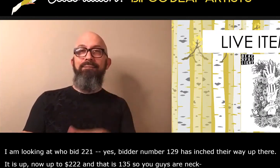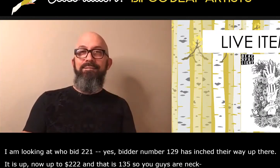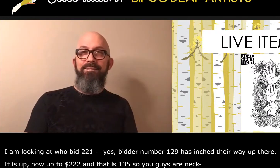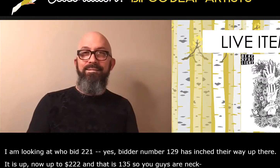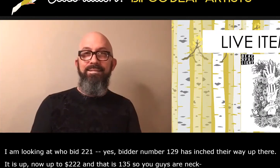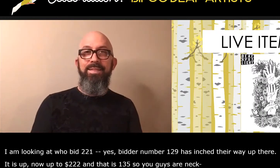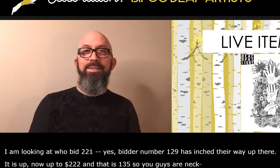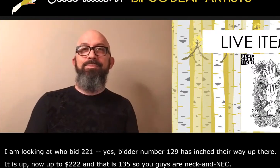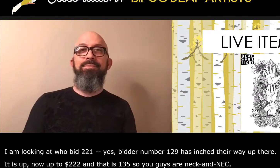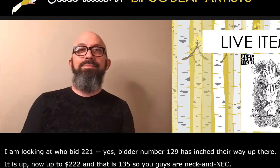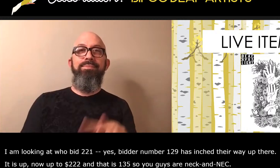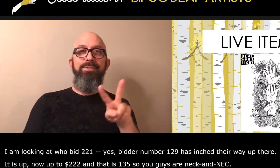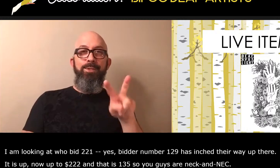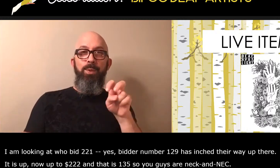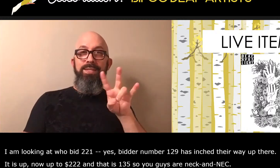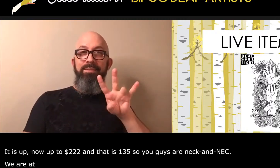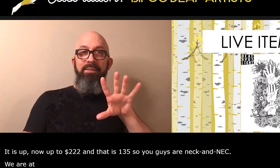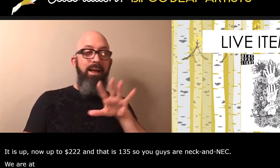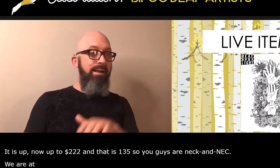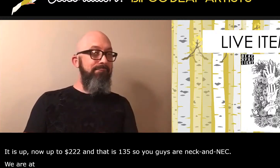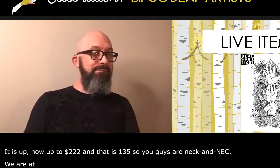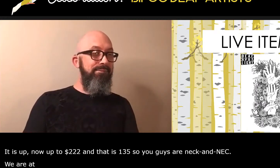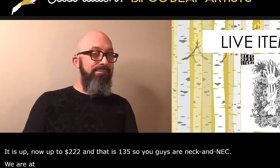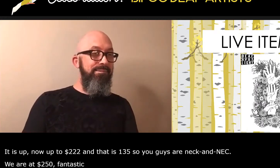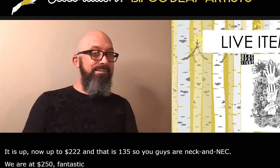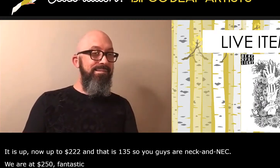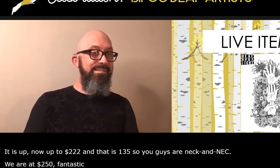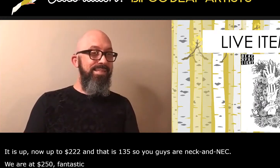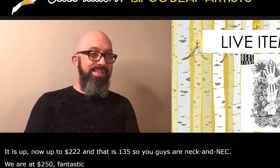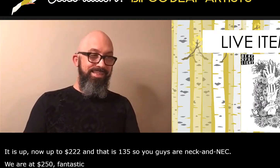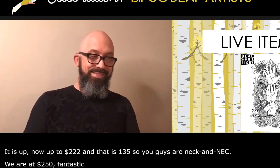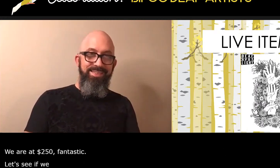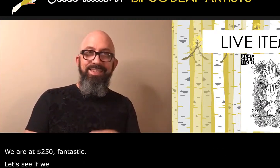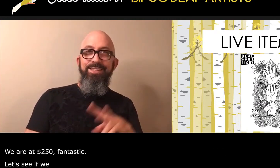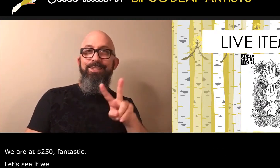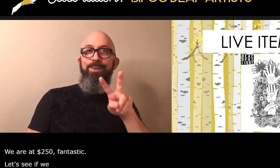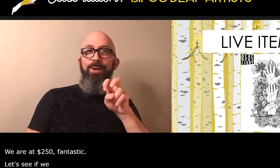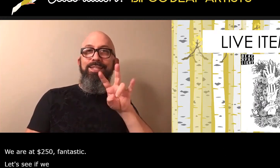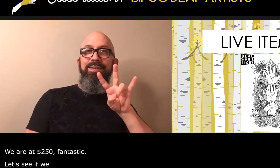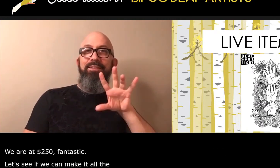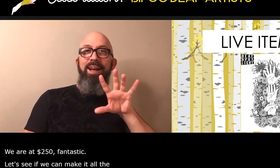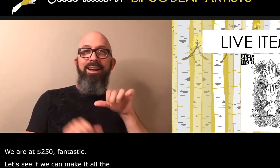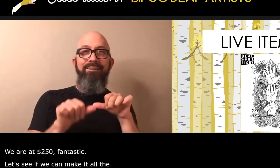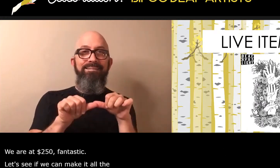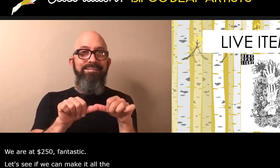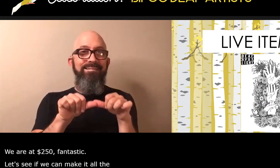$250, fantastic. Let's see if we can make it all the way to 275.